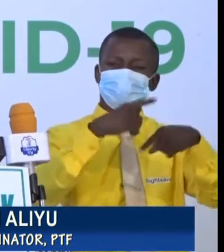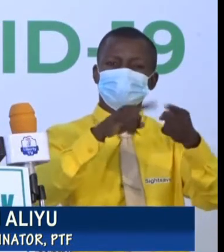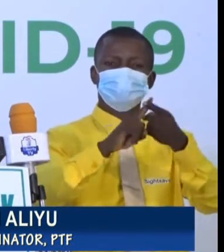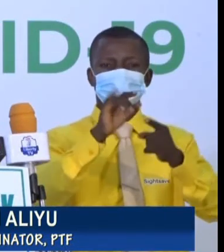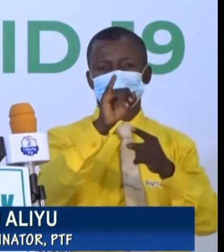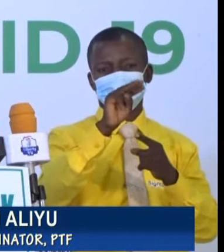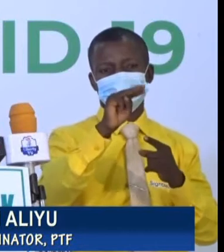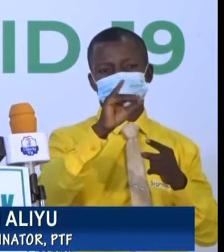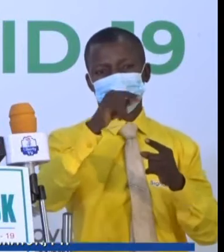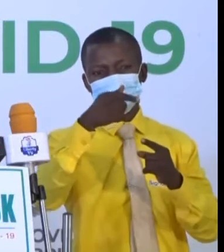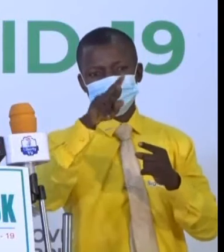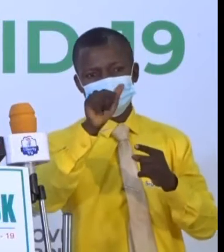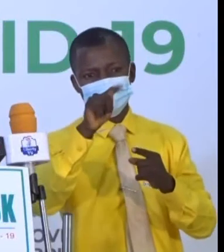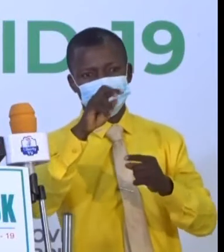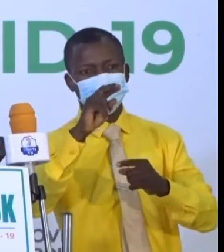clearance.